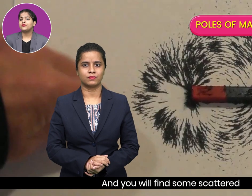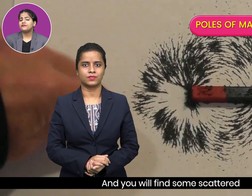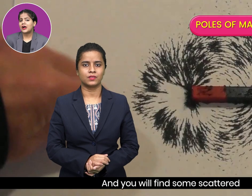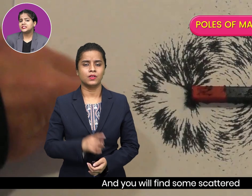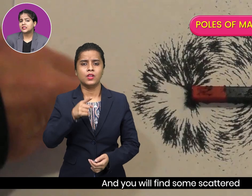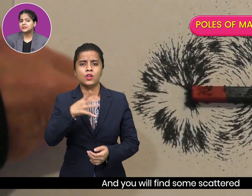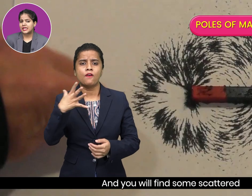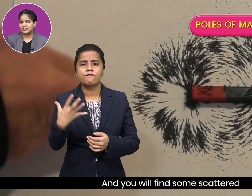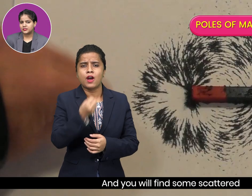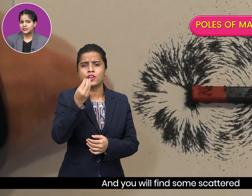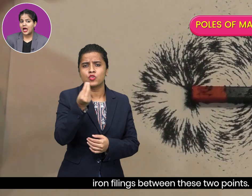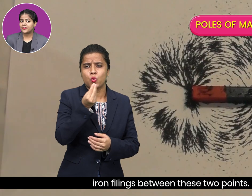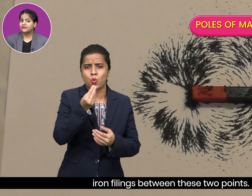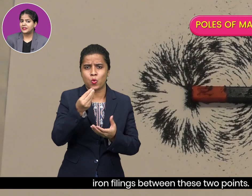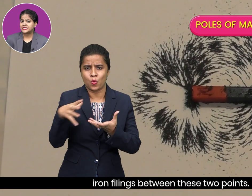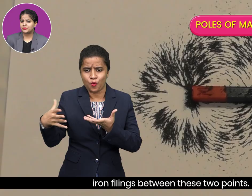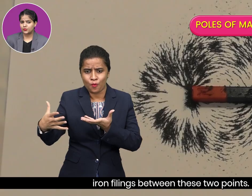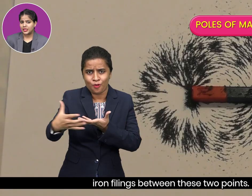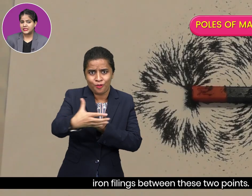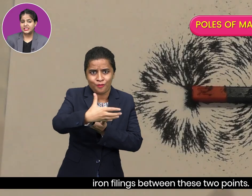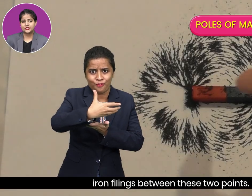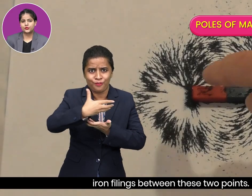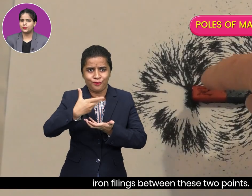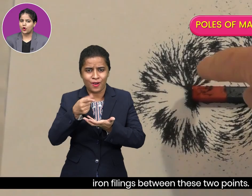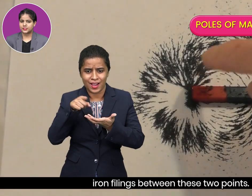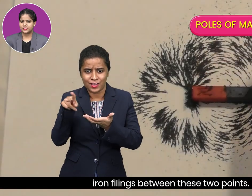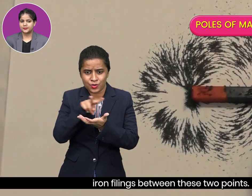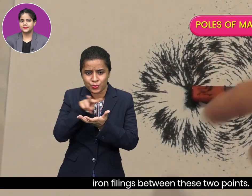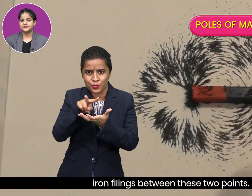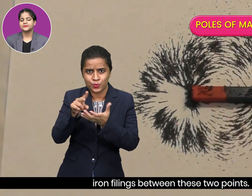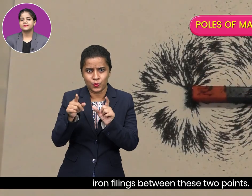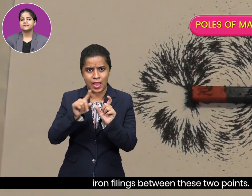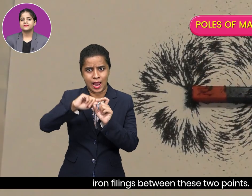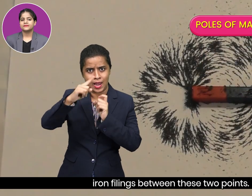And you will find some scattered iron filings between these two points.